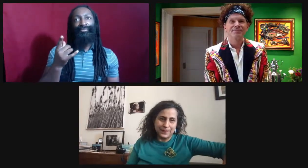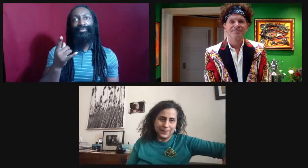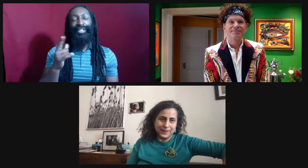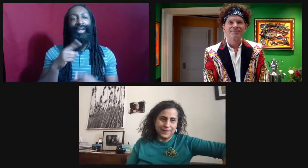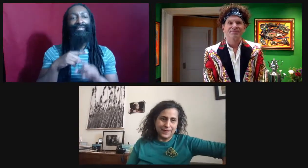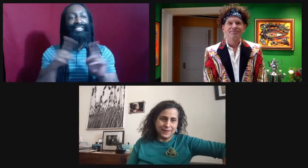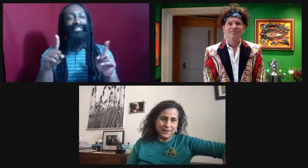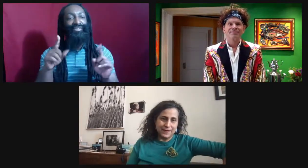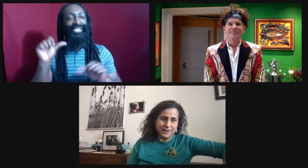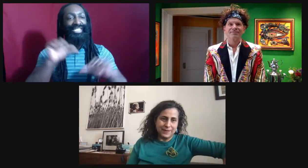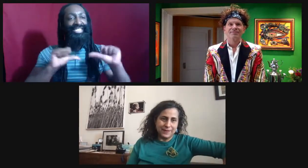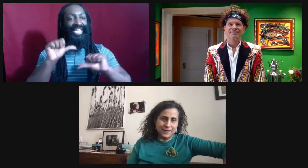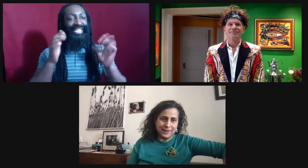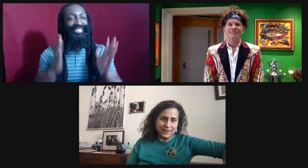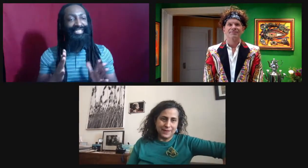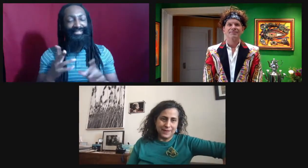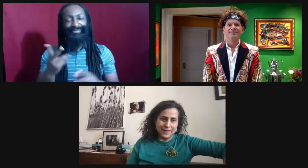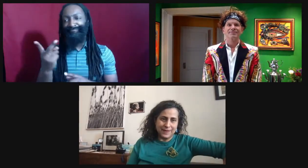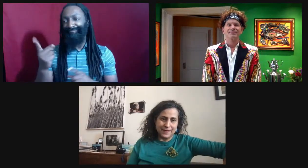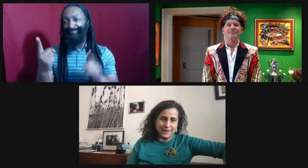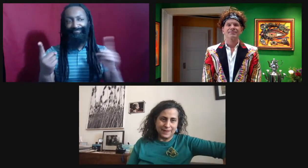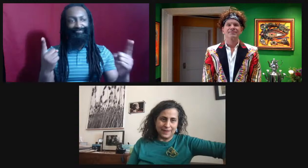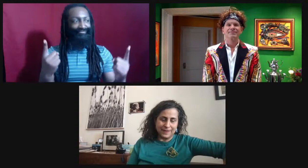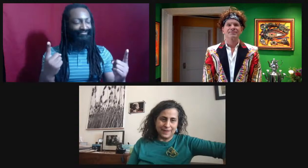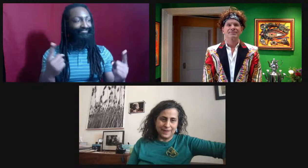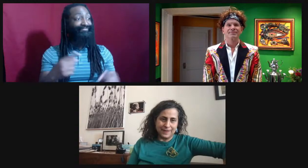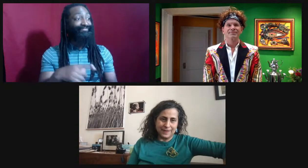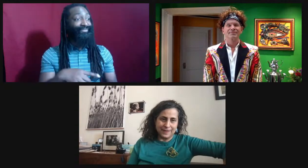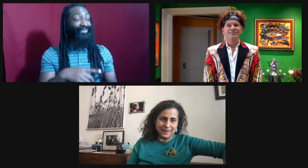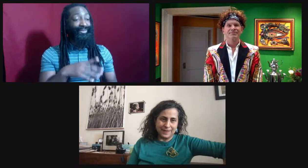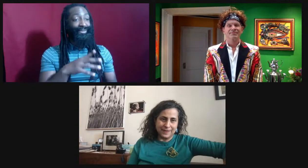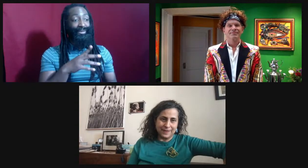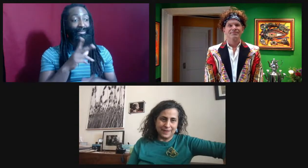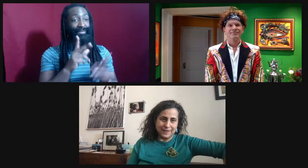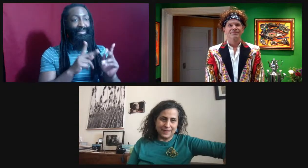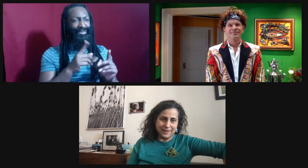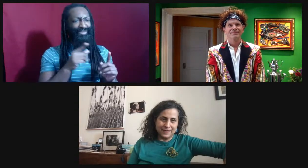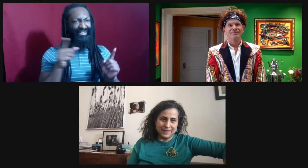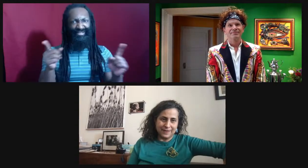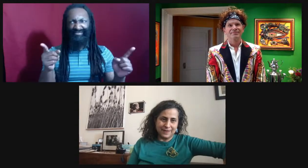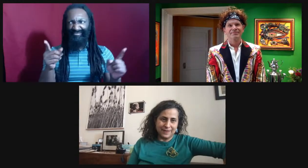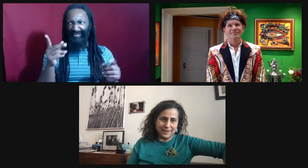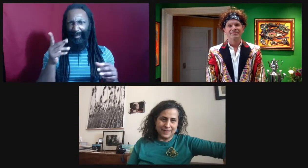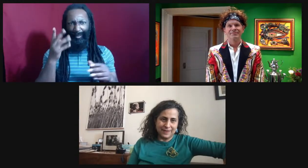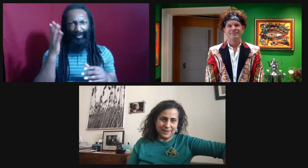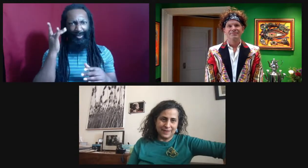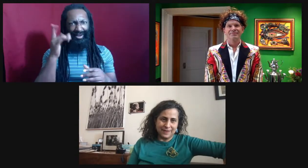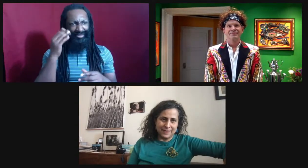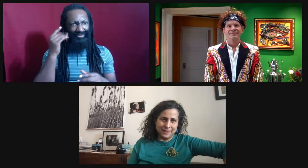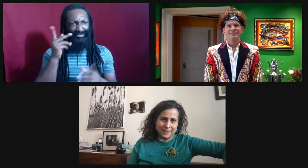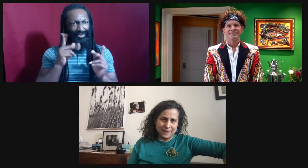Antoine is saying, yes, and it's kind of similar for scientists.